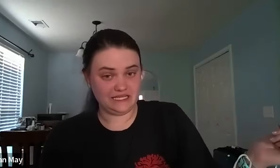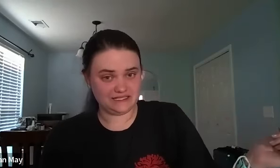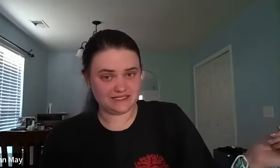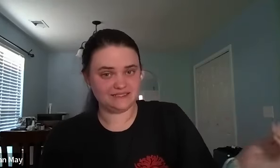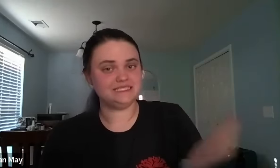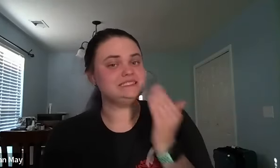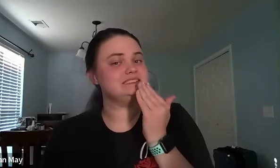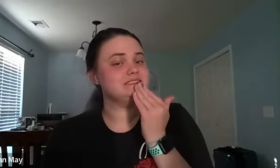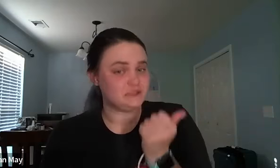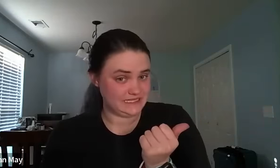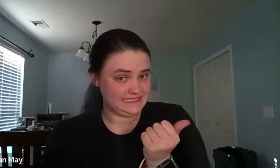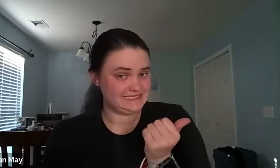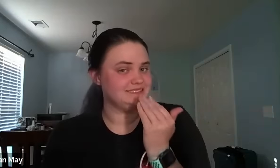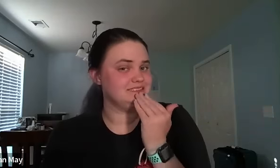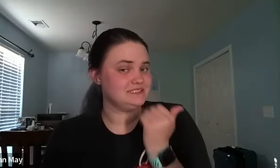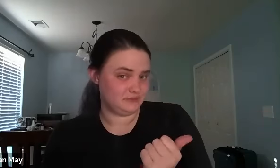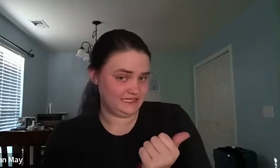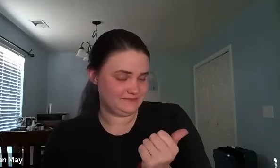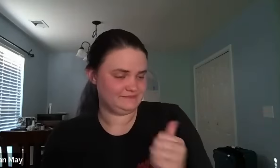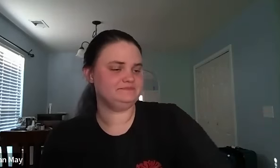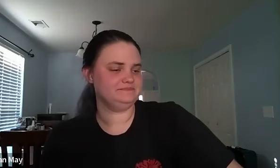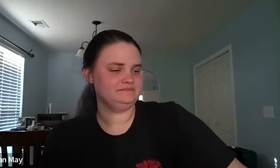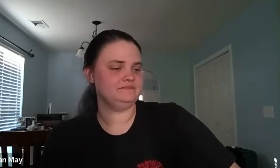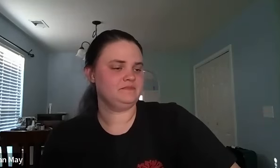sweet, sweet, sweet.